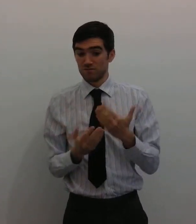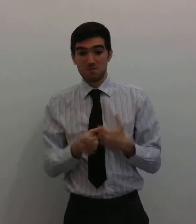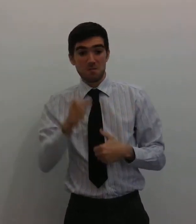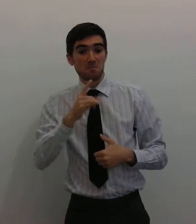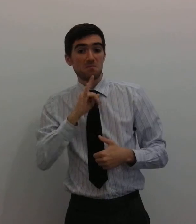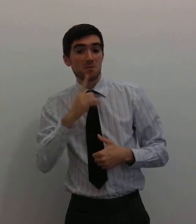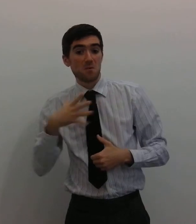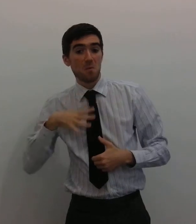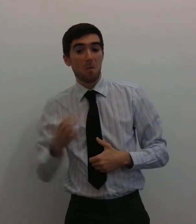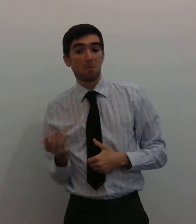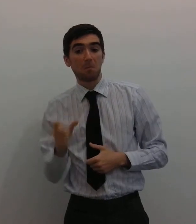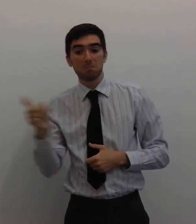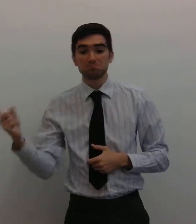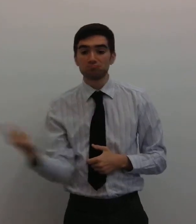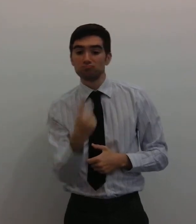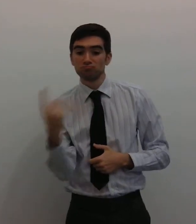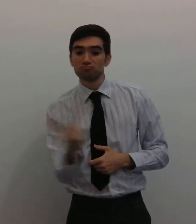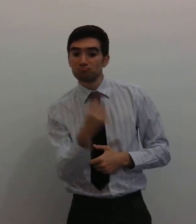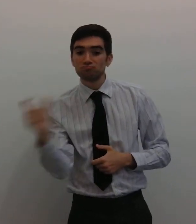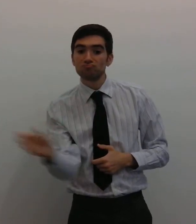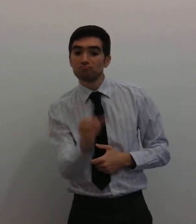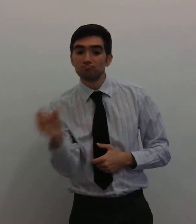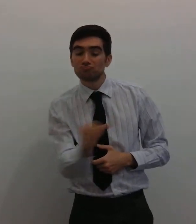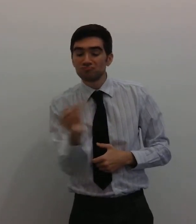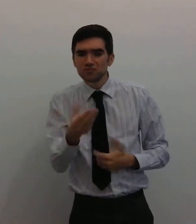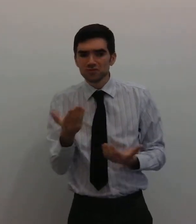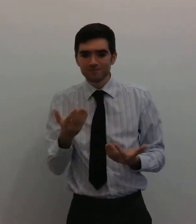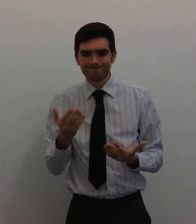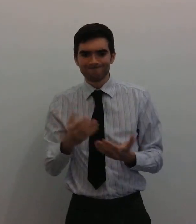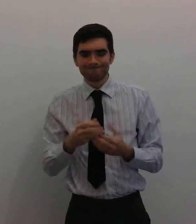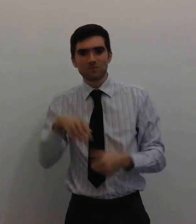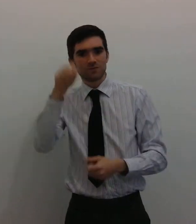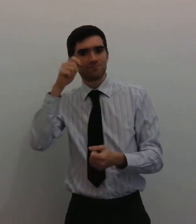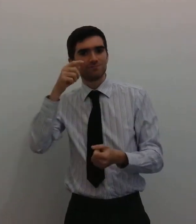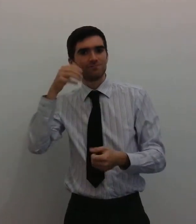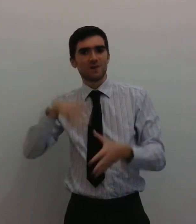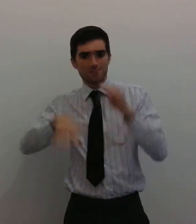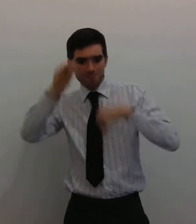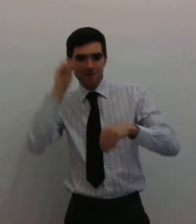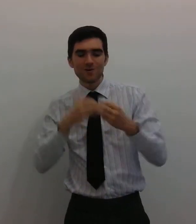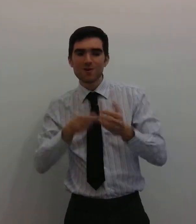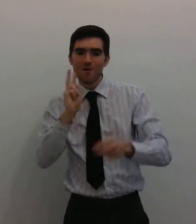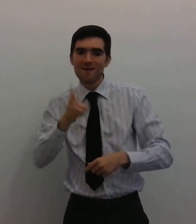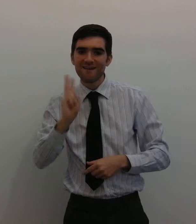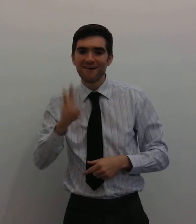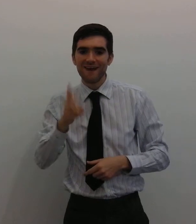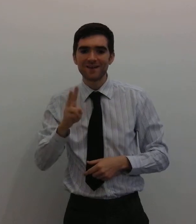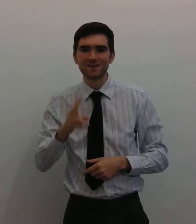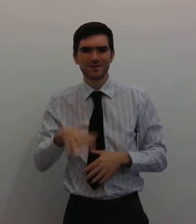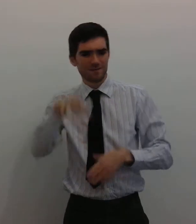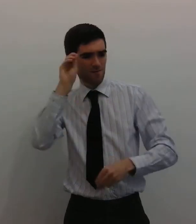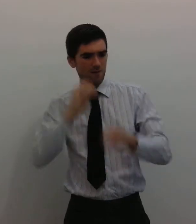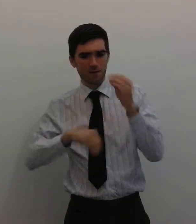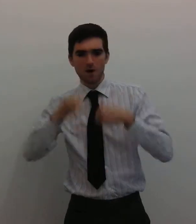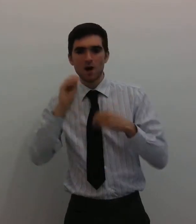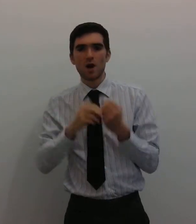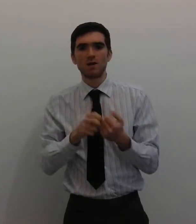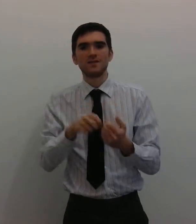refresher to emphasise the importance of time recording against the appropriate stages. So